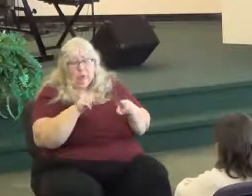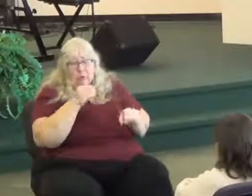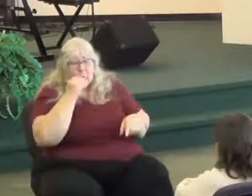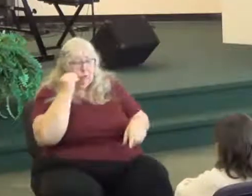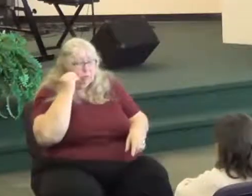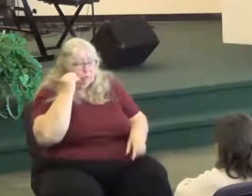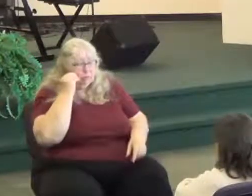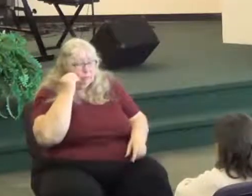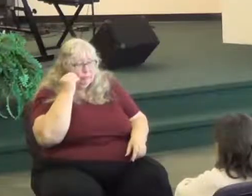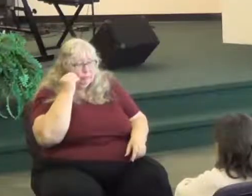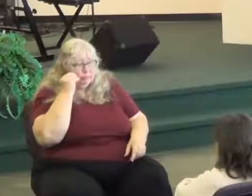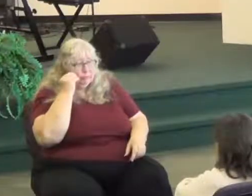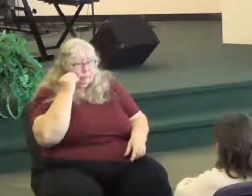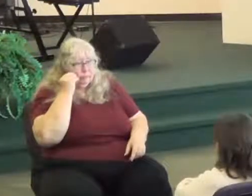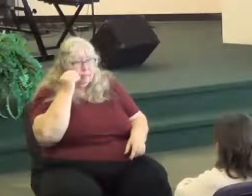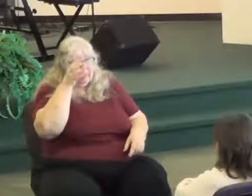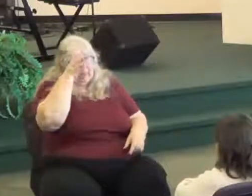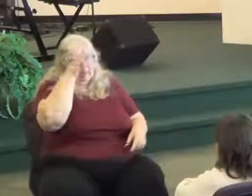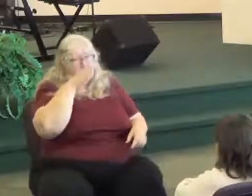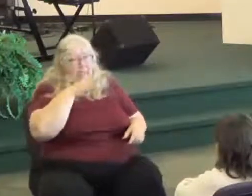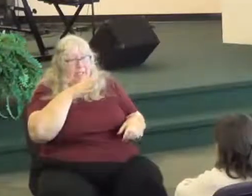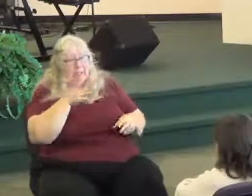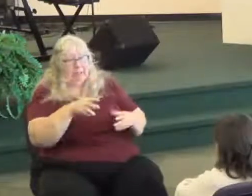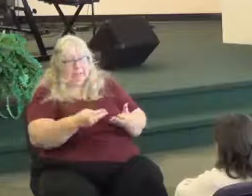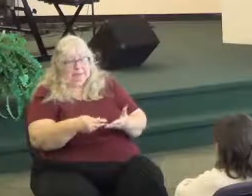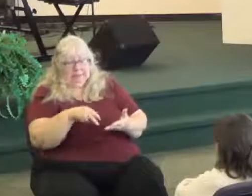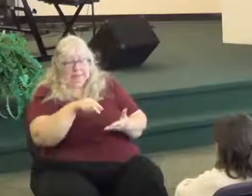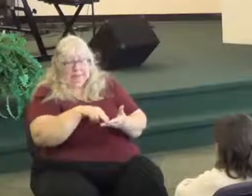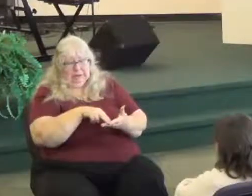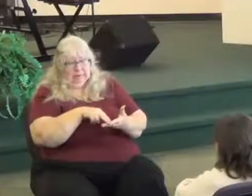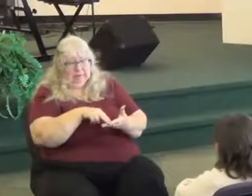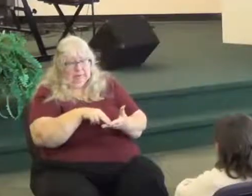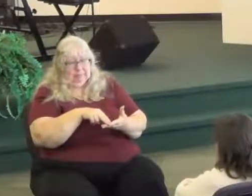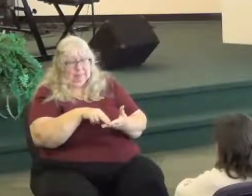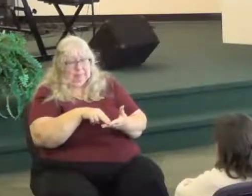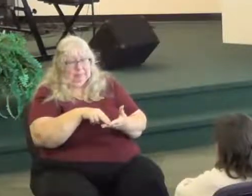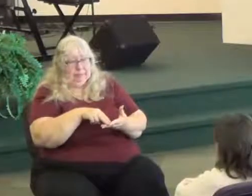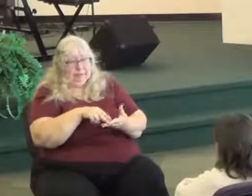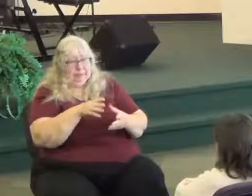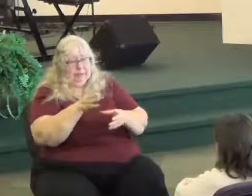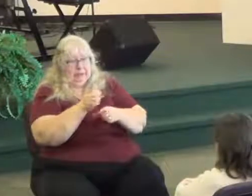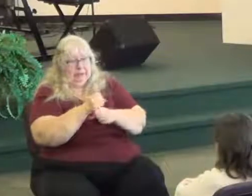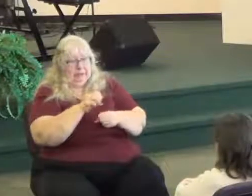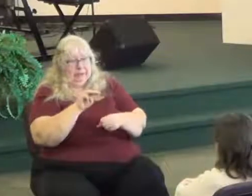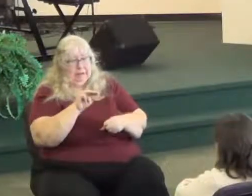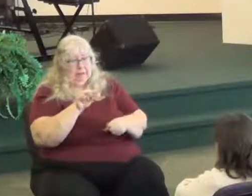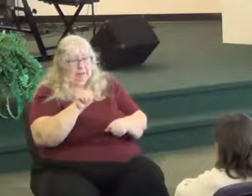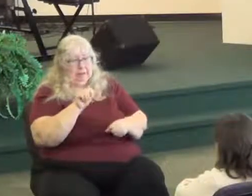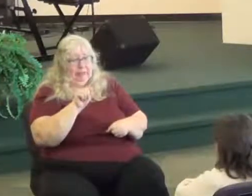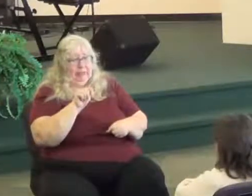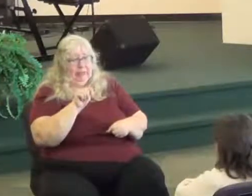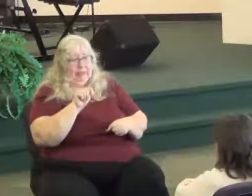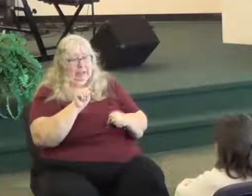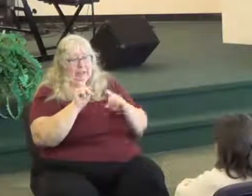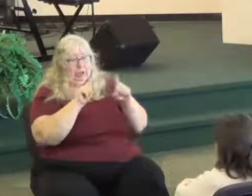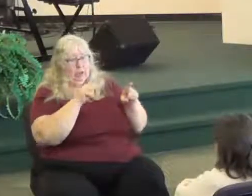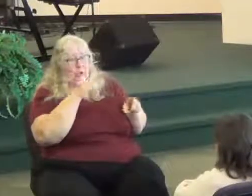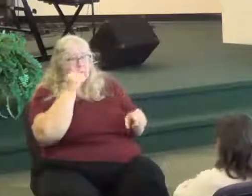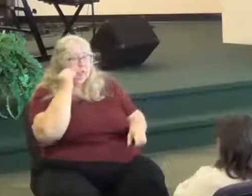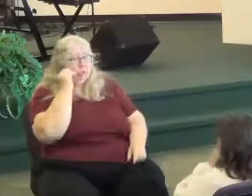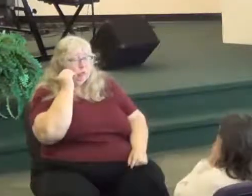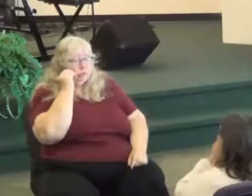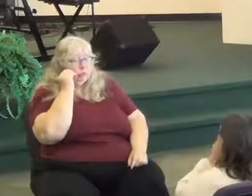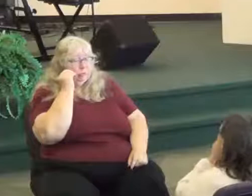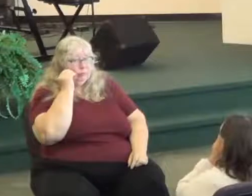gets up, takes his mat, and walks home. Which one's harder to do, to heal a man that's paralyzed or to forgive him of his sins? Only God can do either